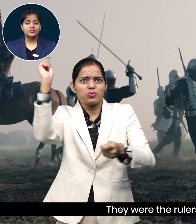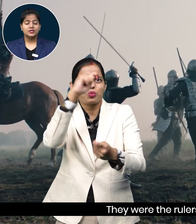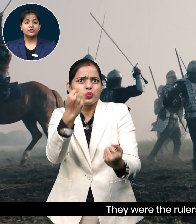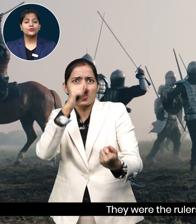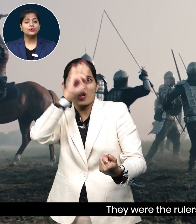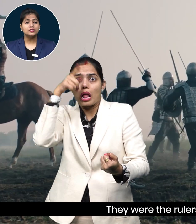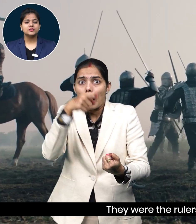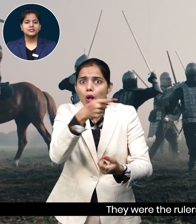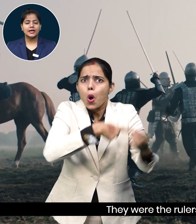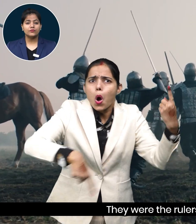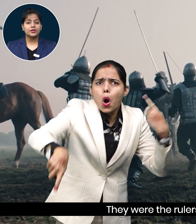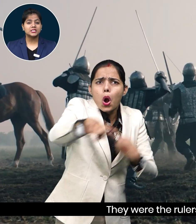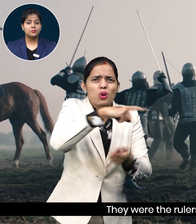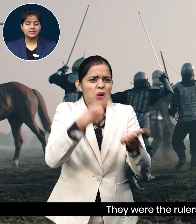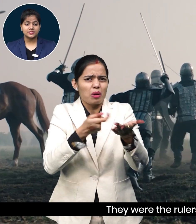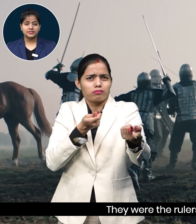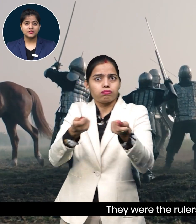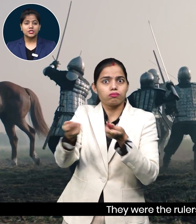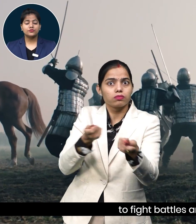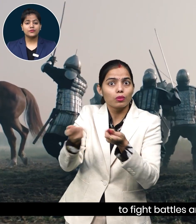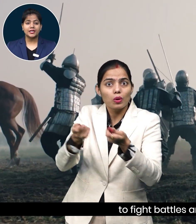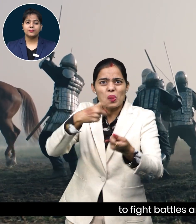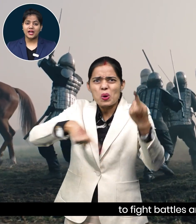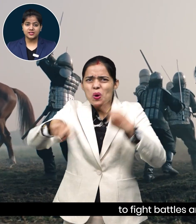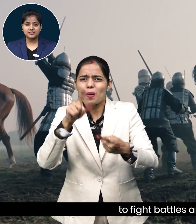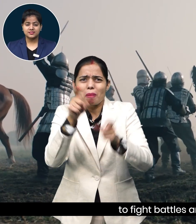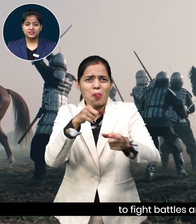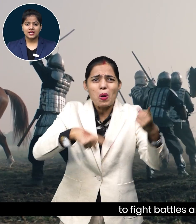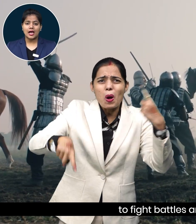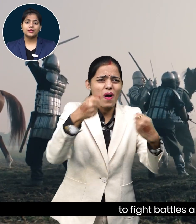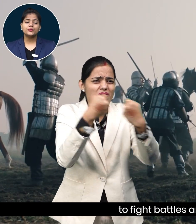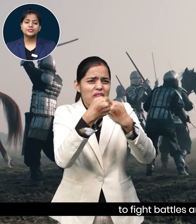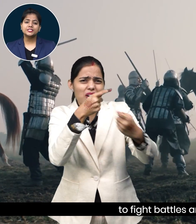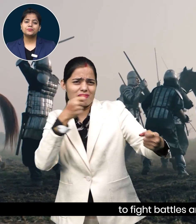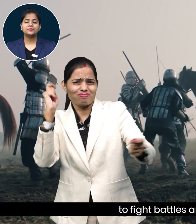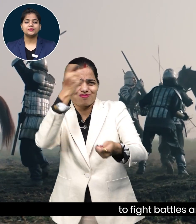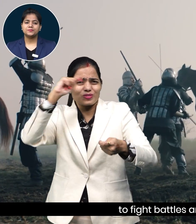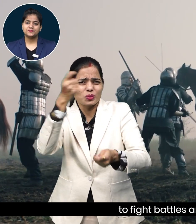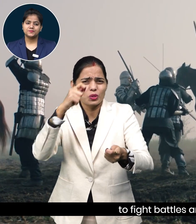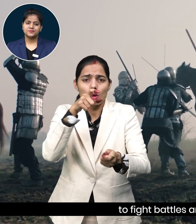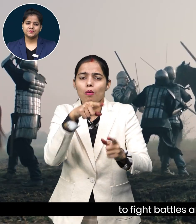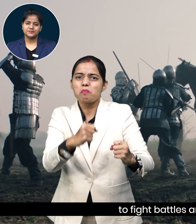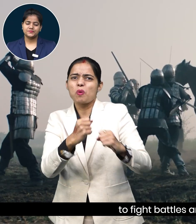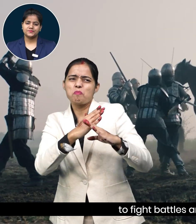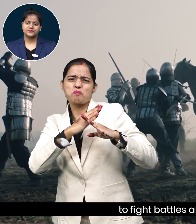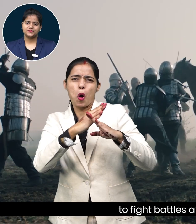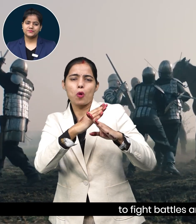They were the rulers and were expected to fight battles and protect people.